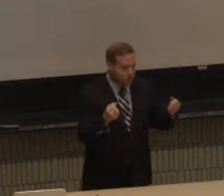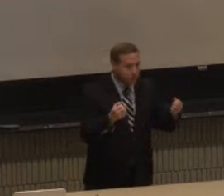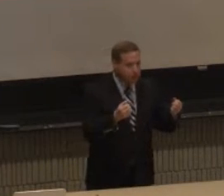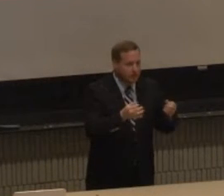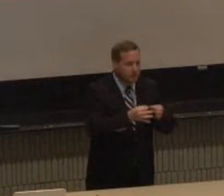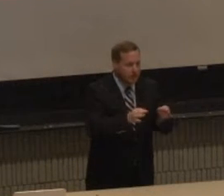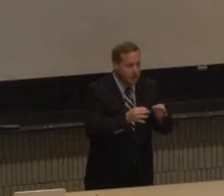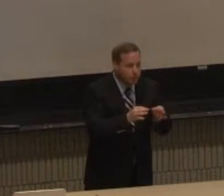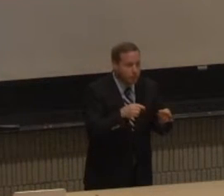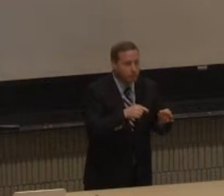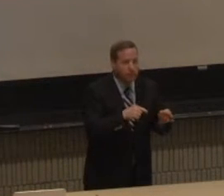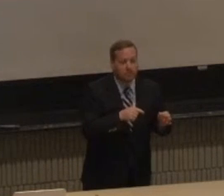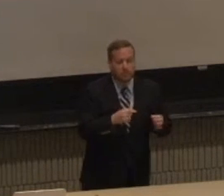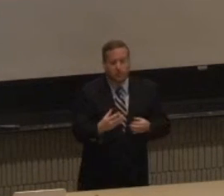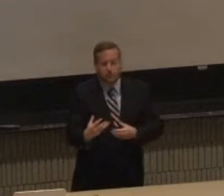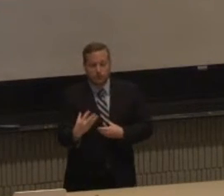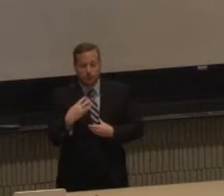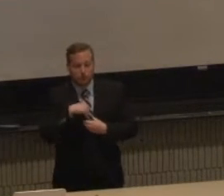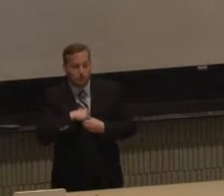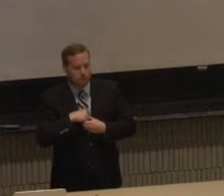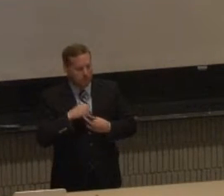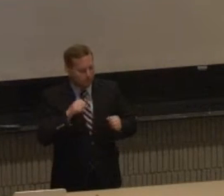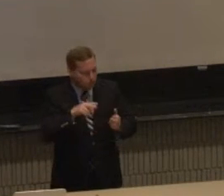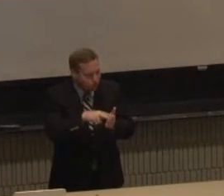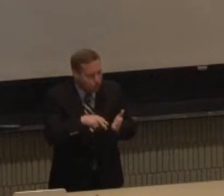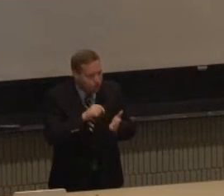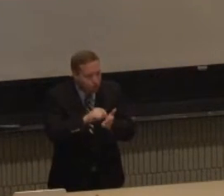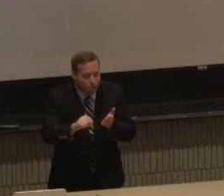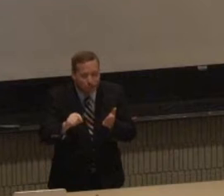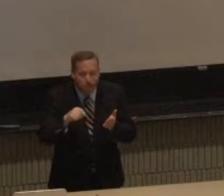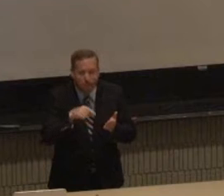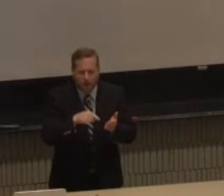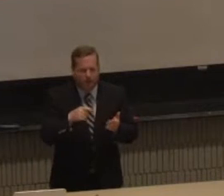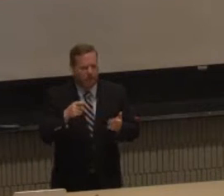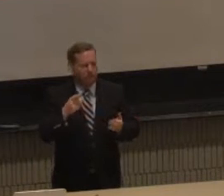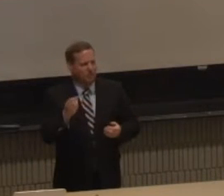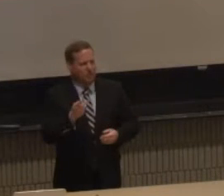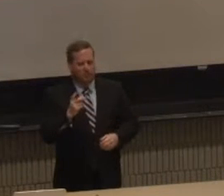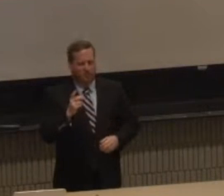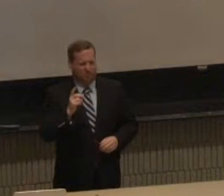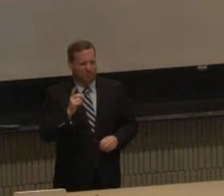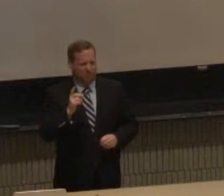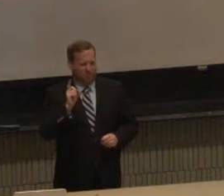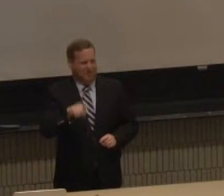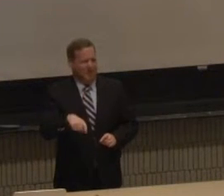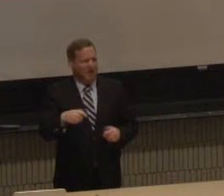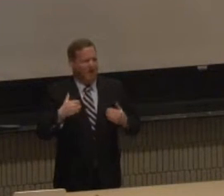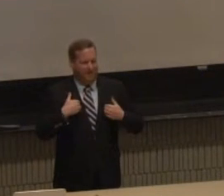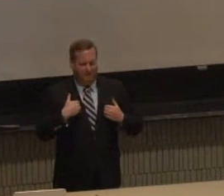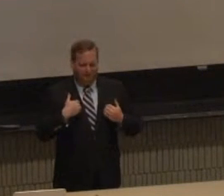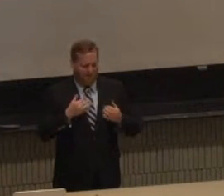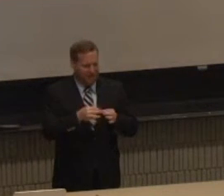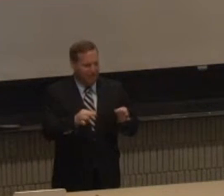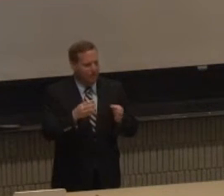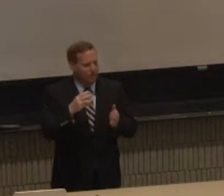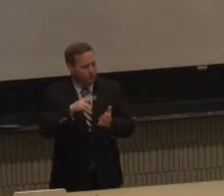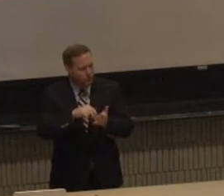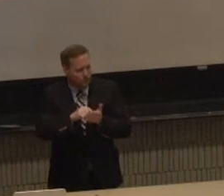is that deaf person has the control of both flippers. They can get through and navigate the world. They can take